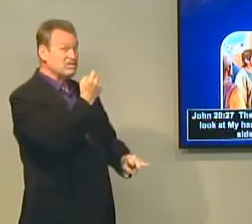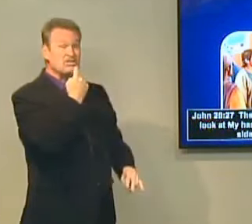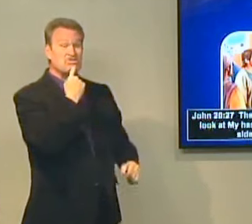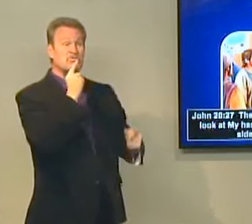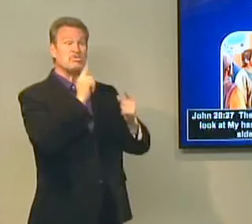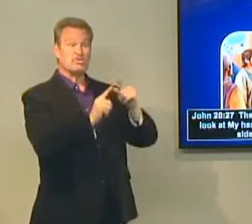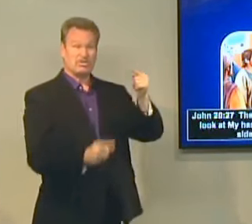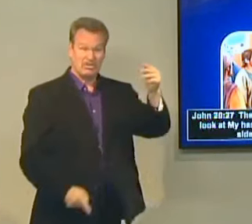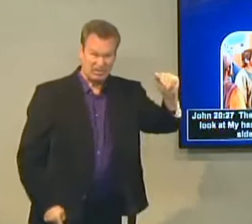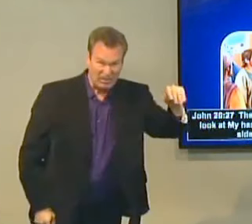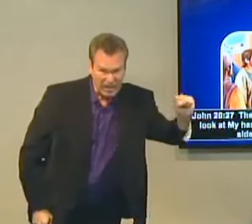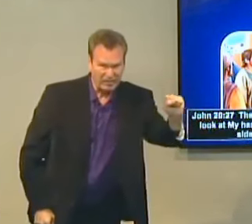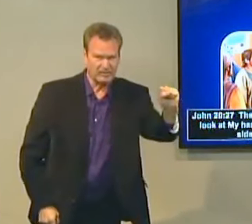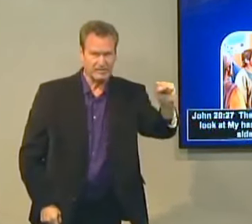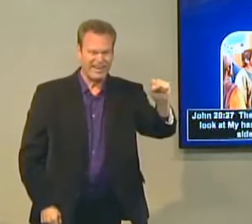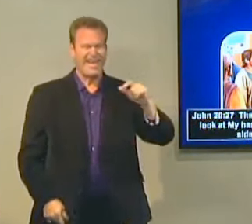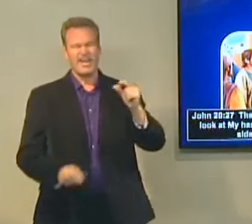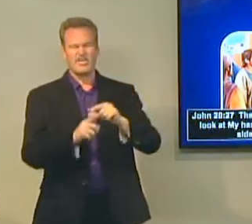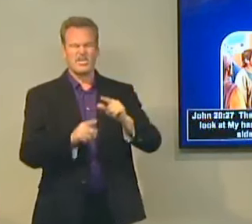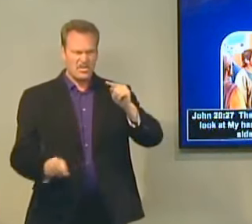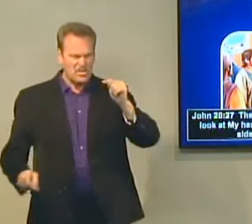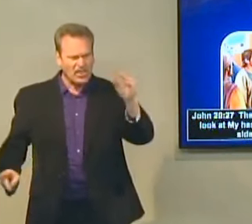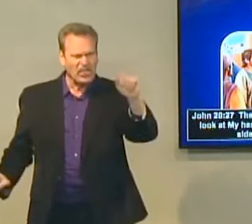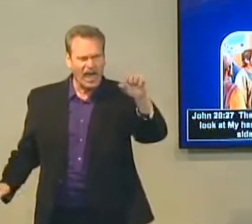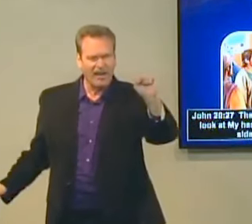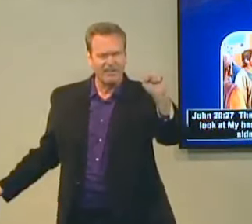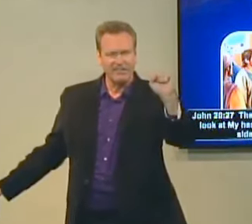In John. Chapter 20. 27. And he said to Thomas.